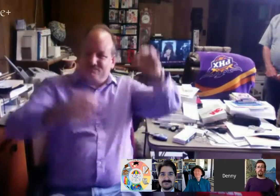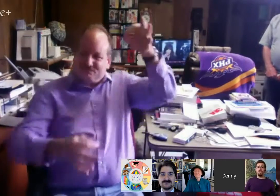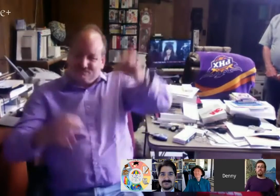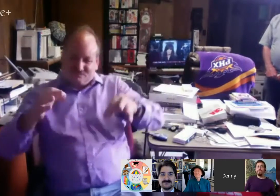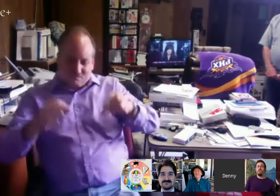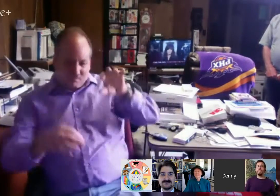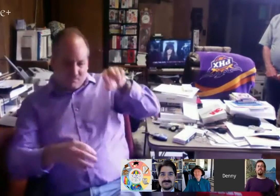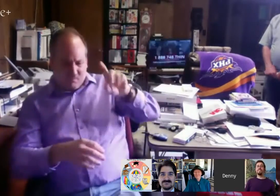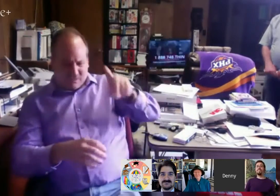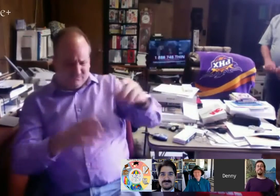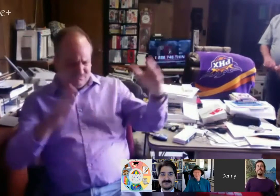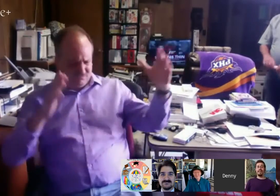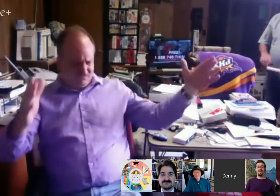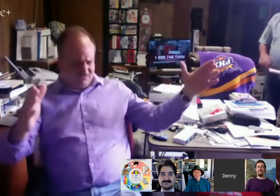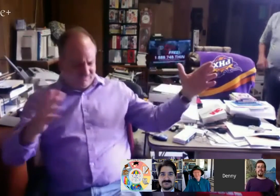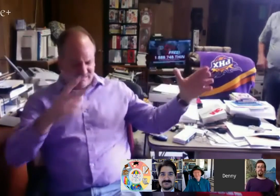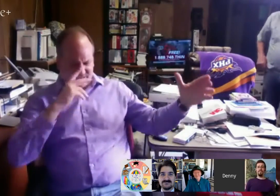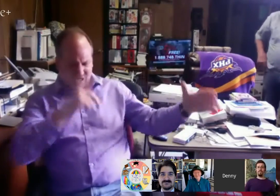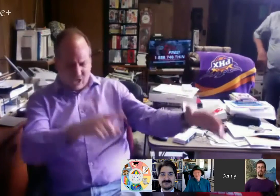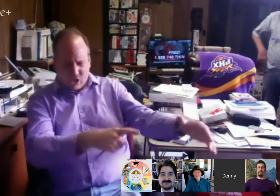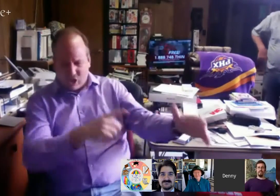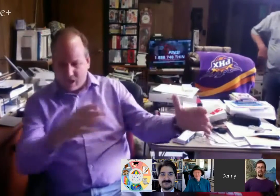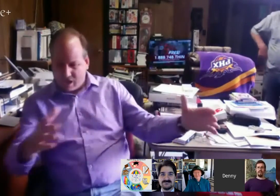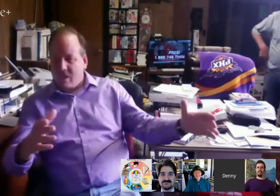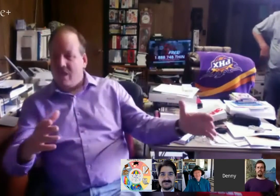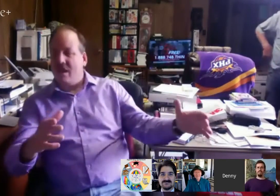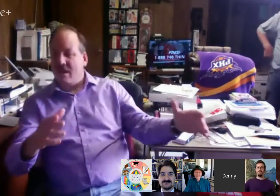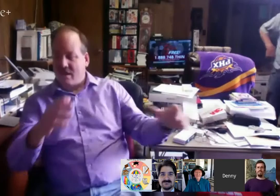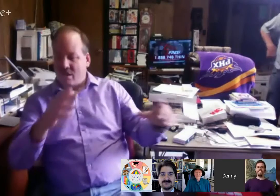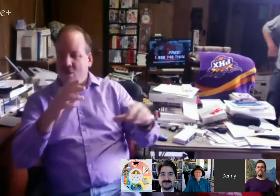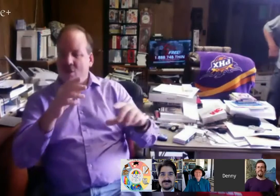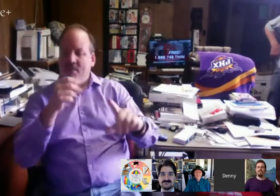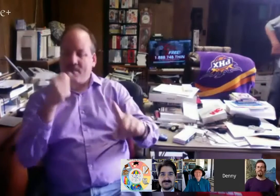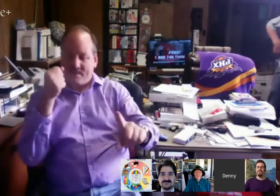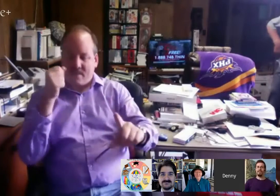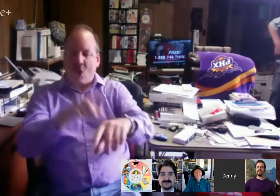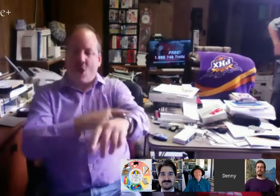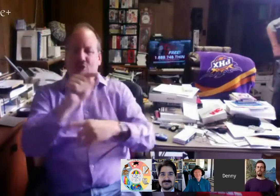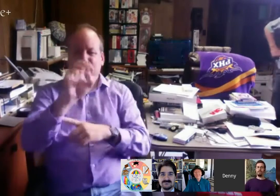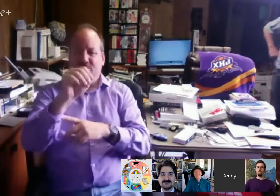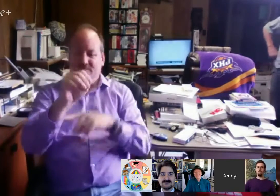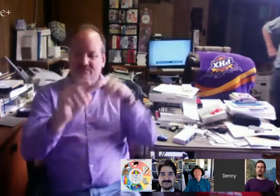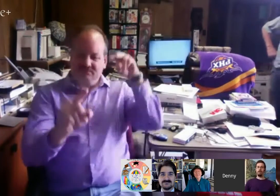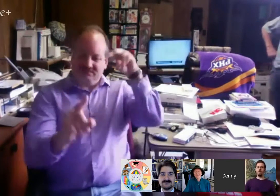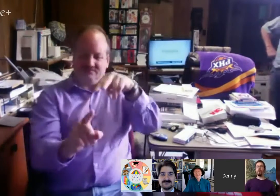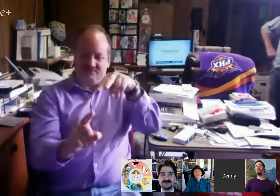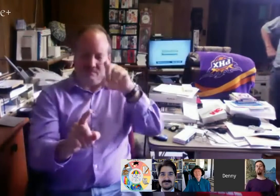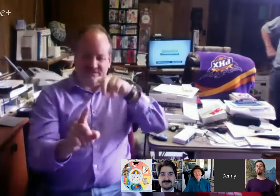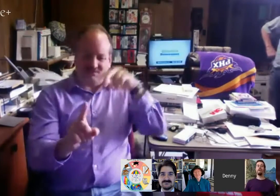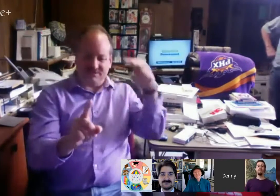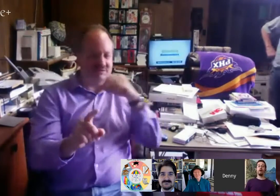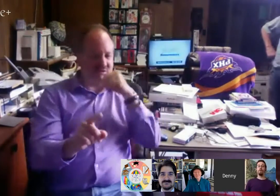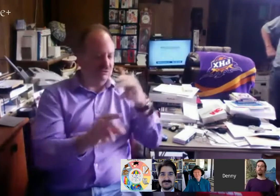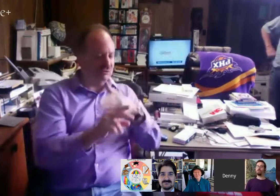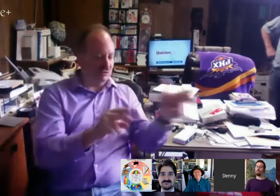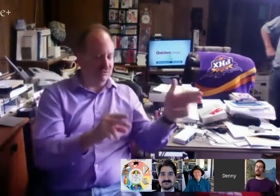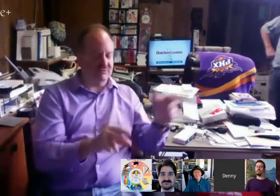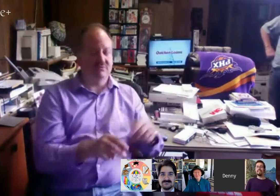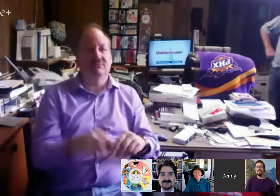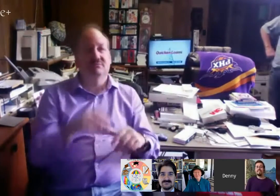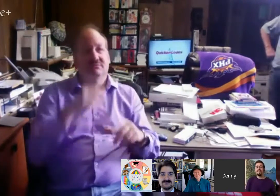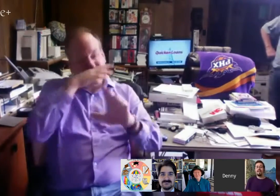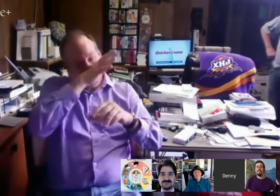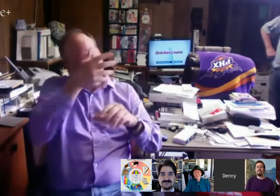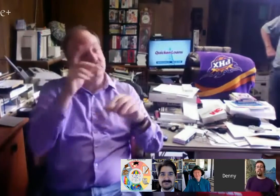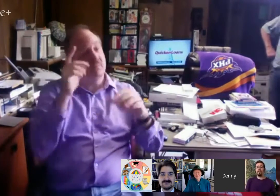or 2 years, just a few years does not give you that validation of, oh, that worked or